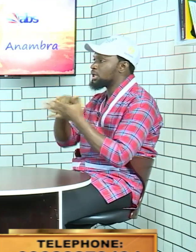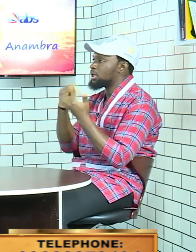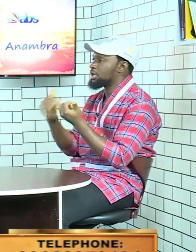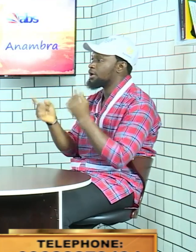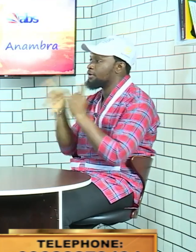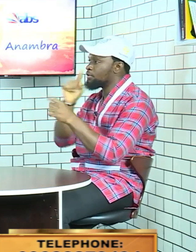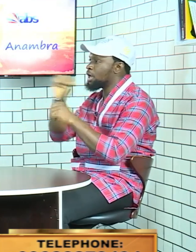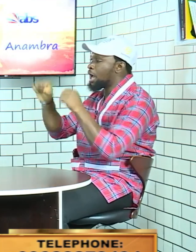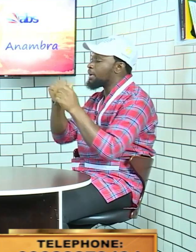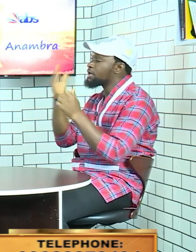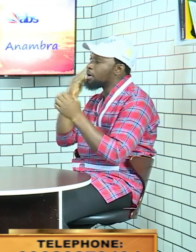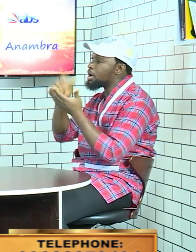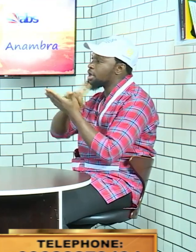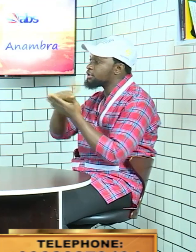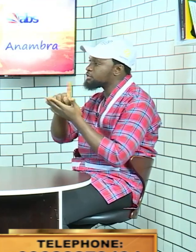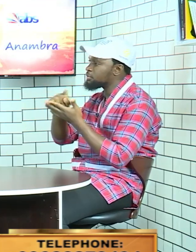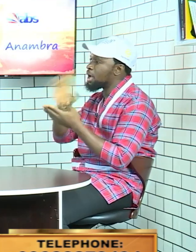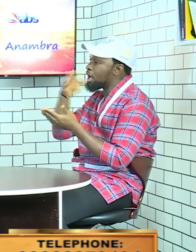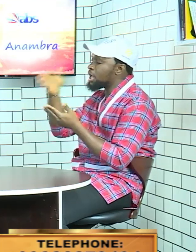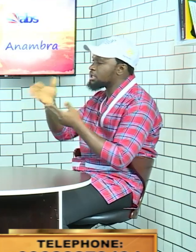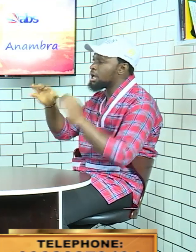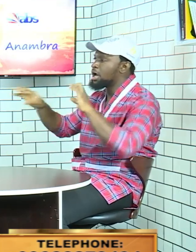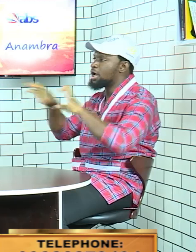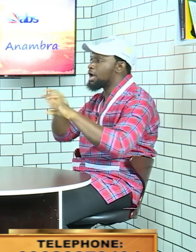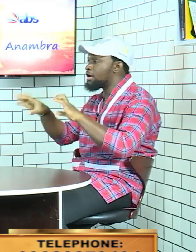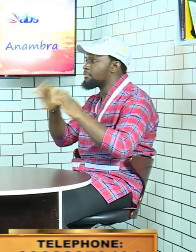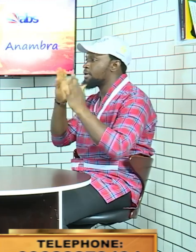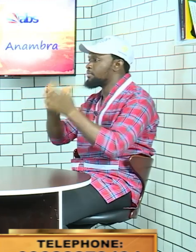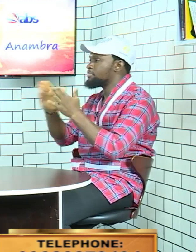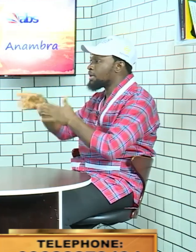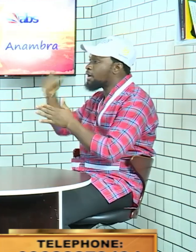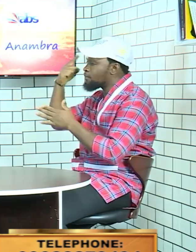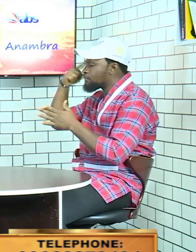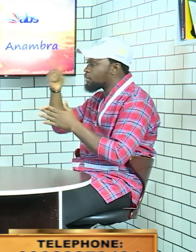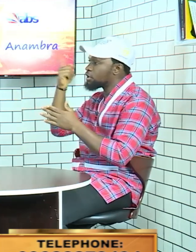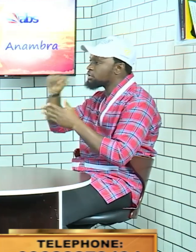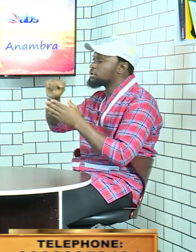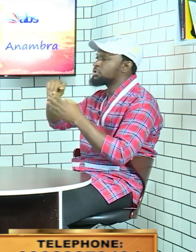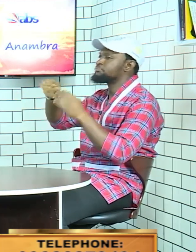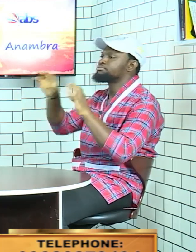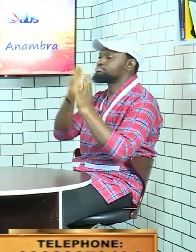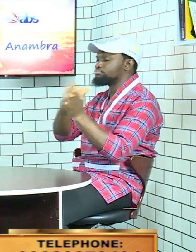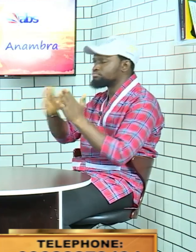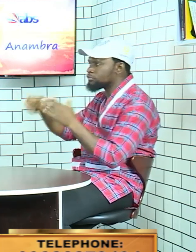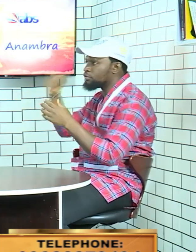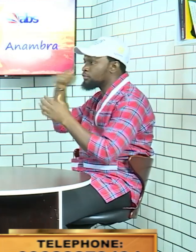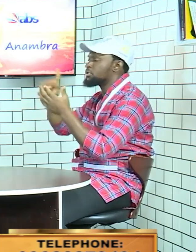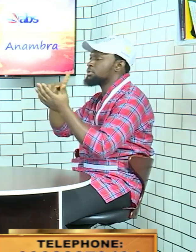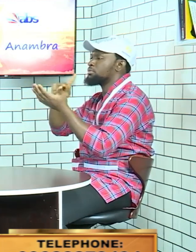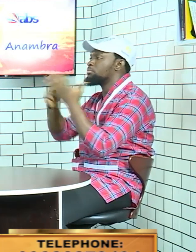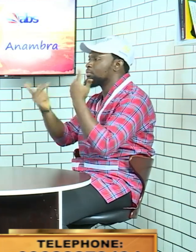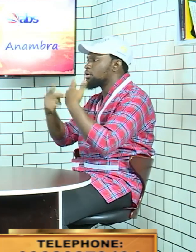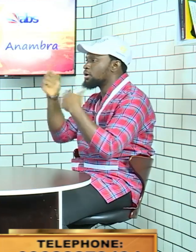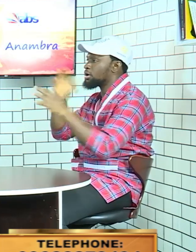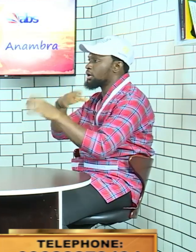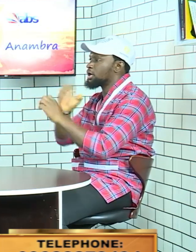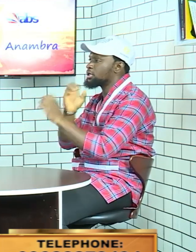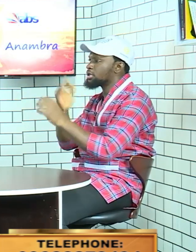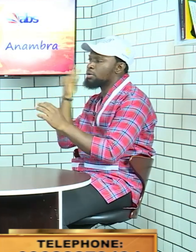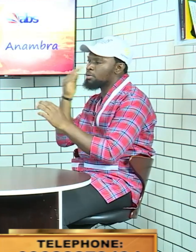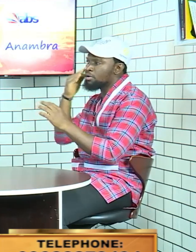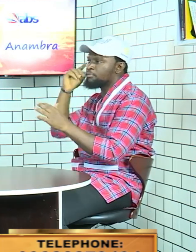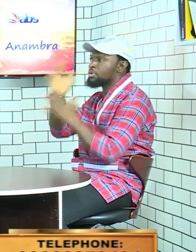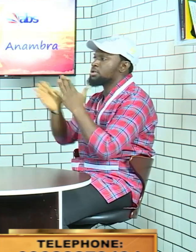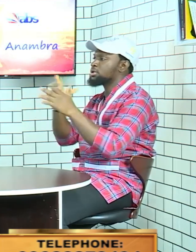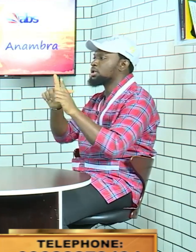the Awareness Week, are there activities planned for the commemoration and also creating awareness for the sign